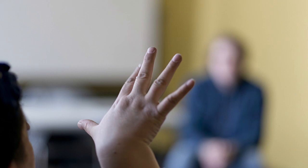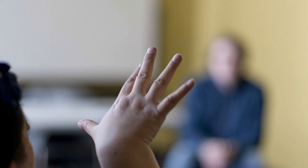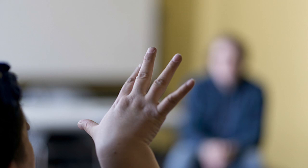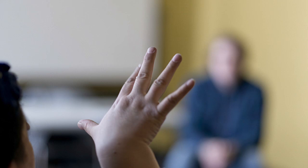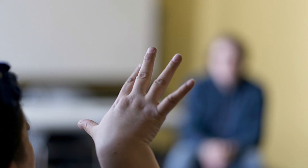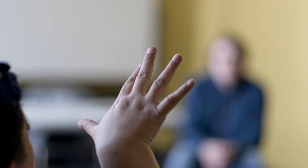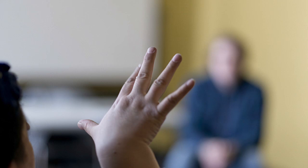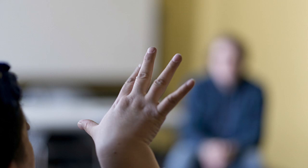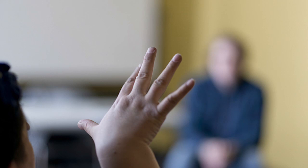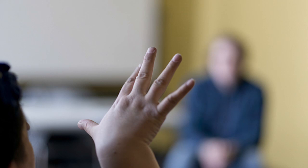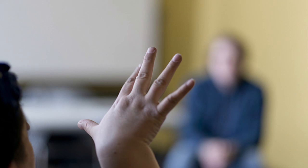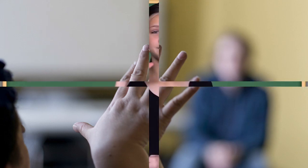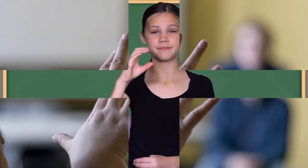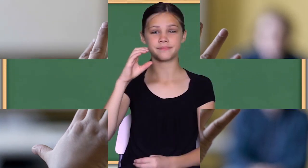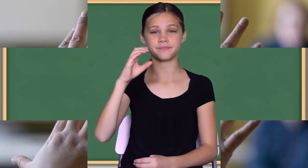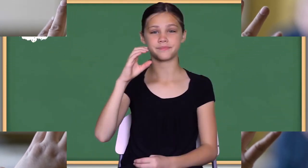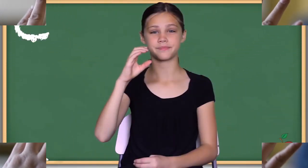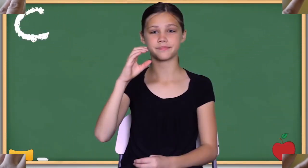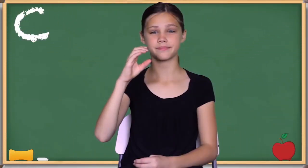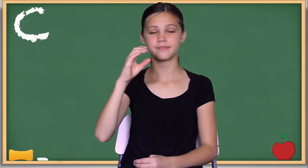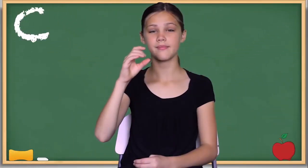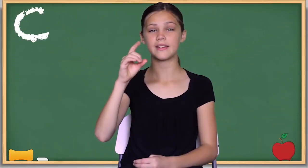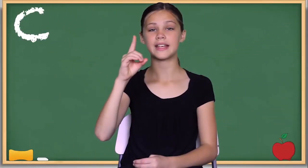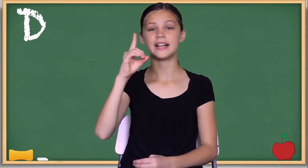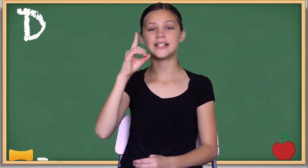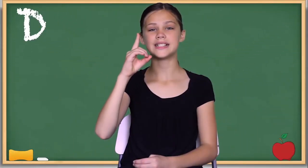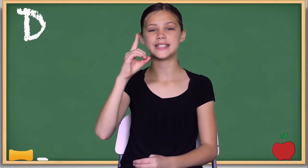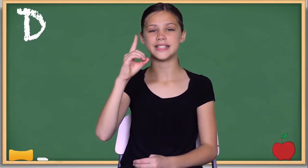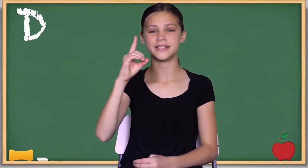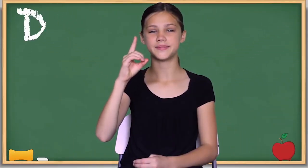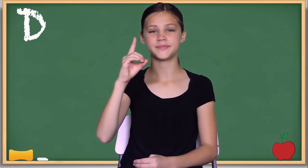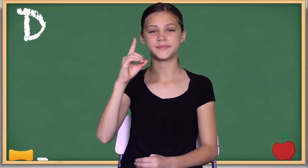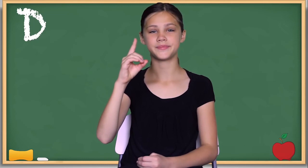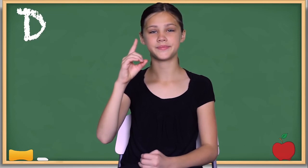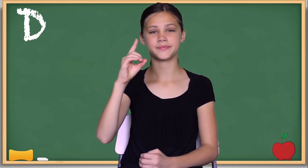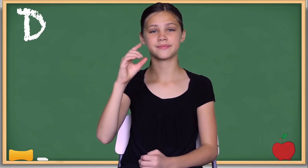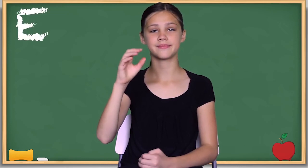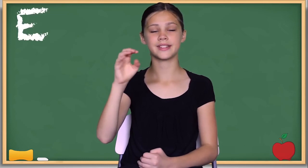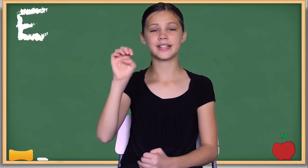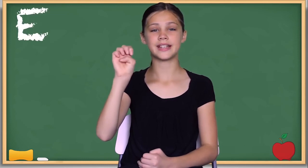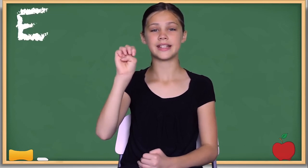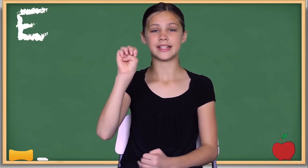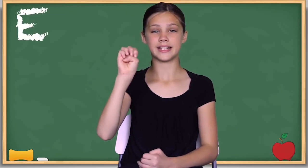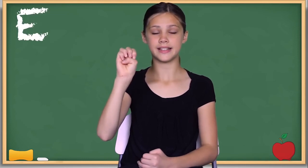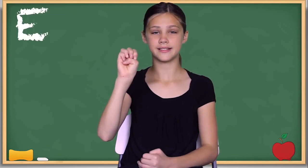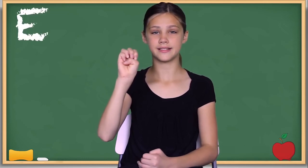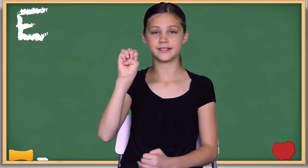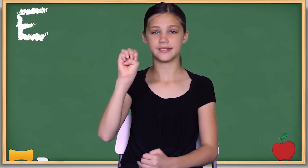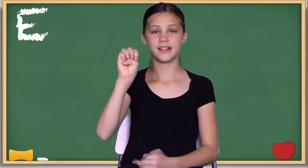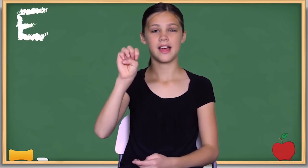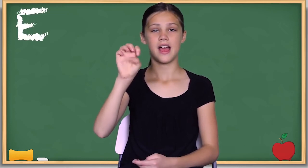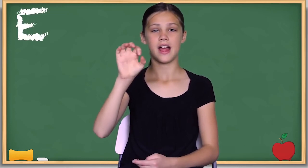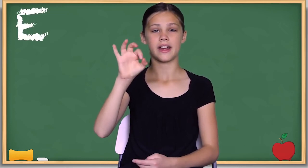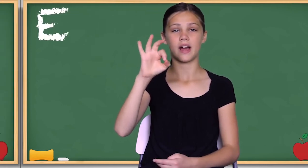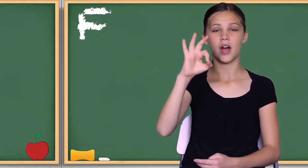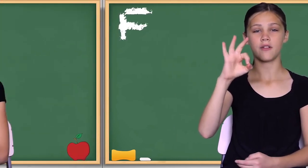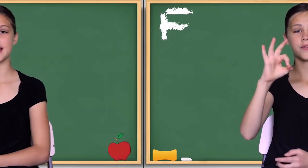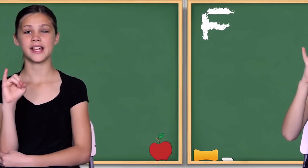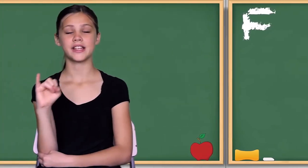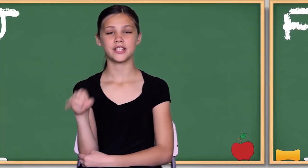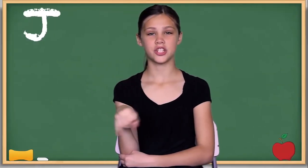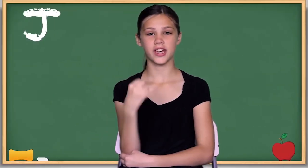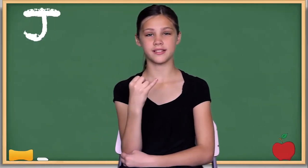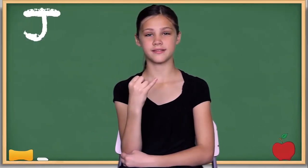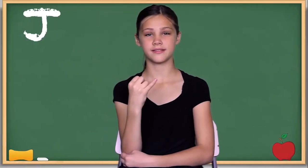on the topic of sign language recognition. Sign language recognition could potentially change the lives of deaf-mute